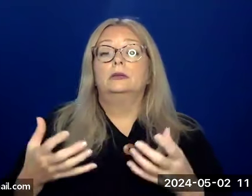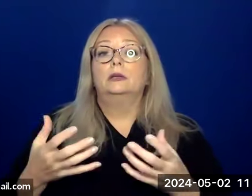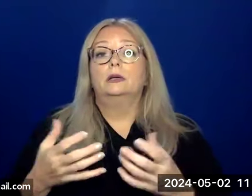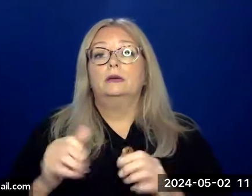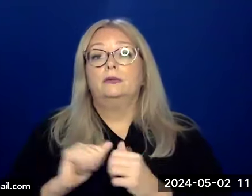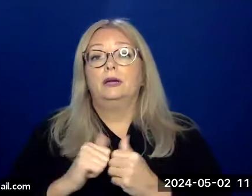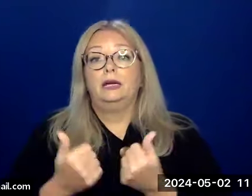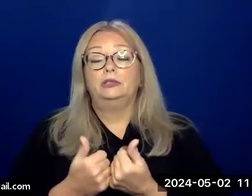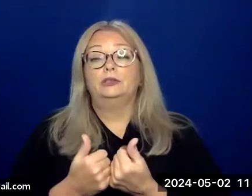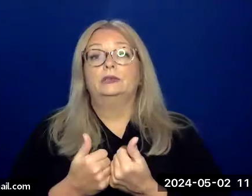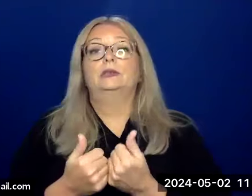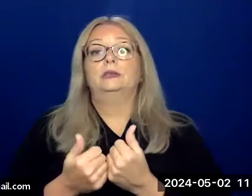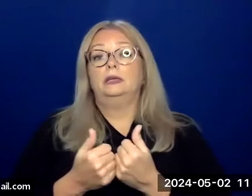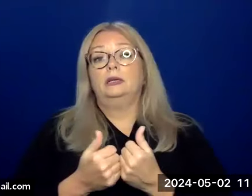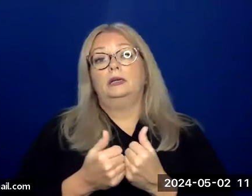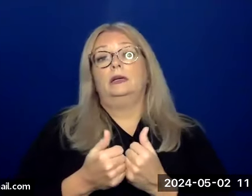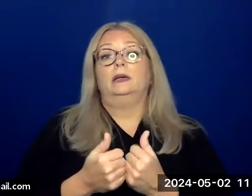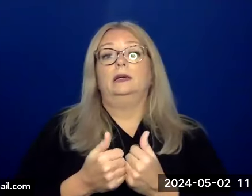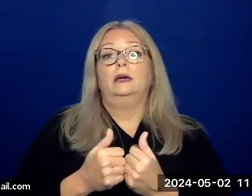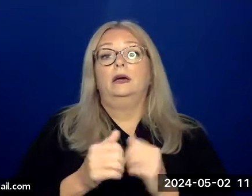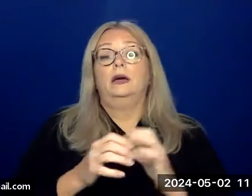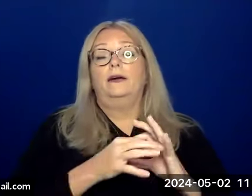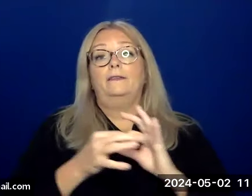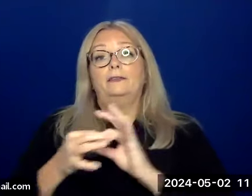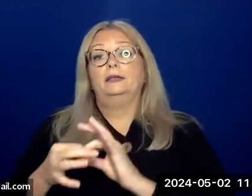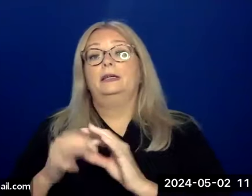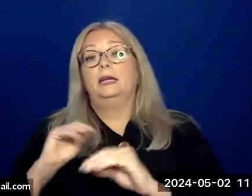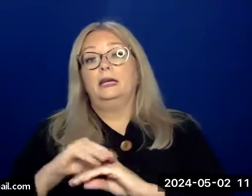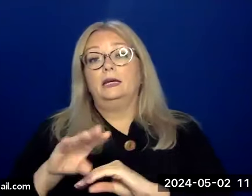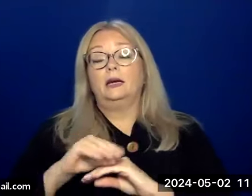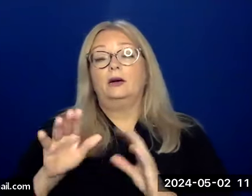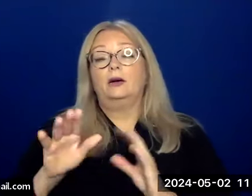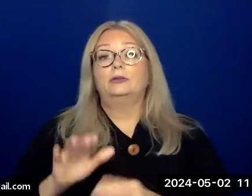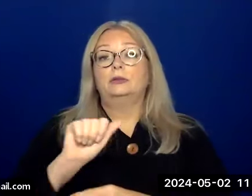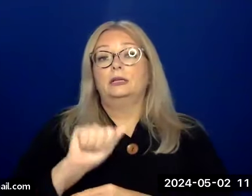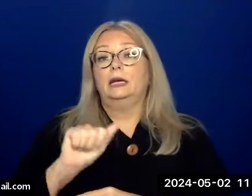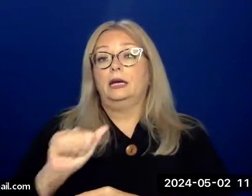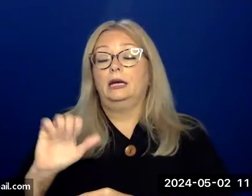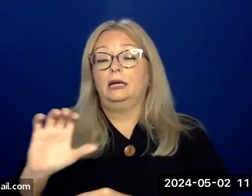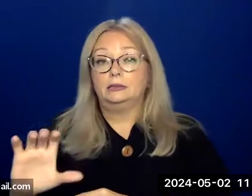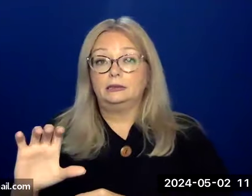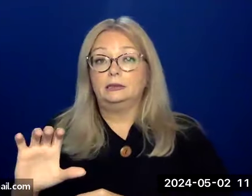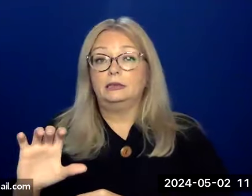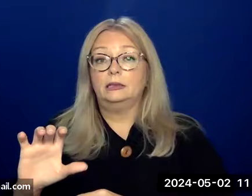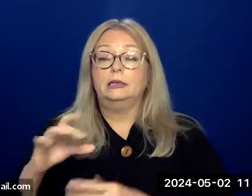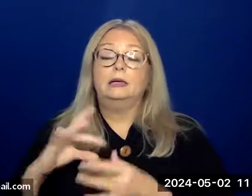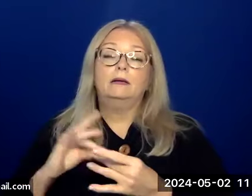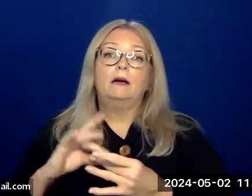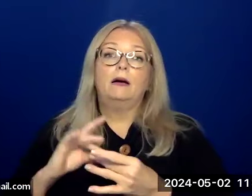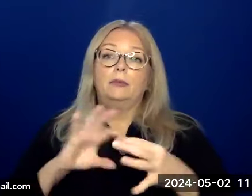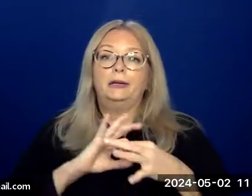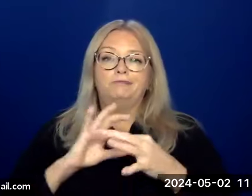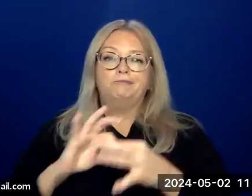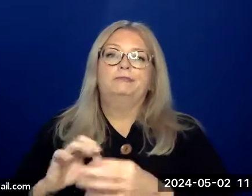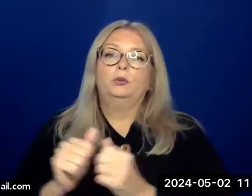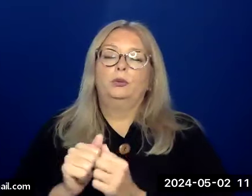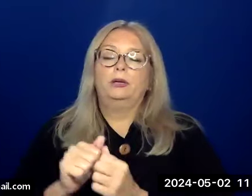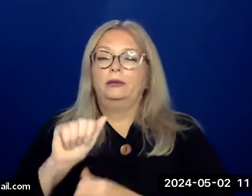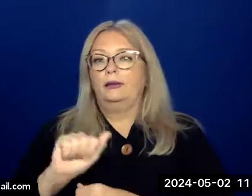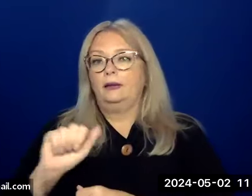or AAC. So this comment is specific to that credential.